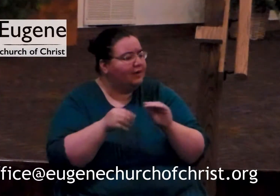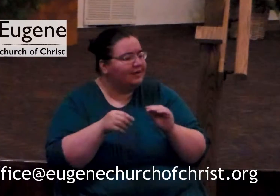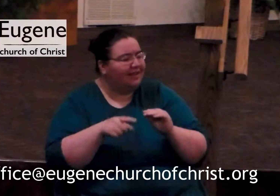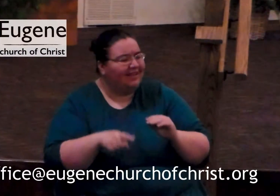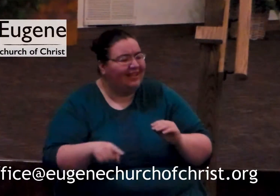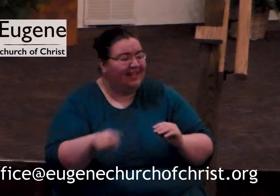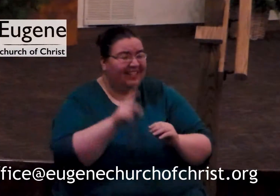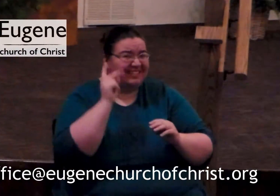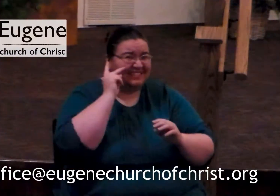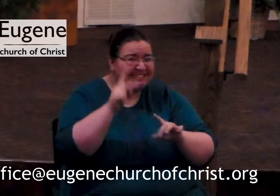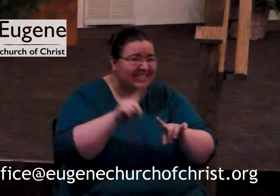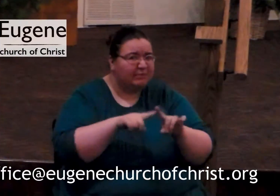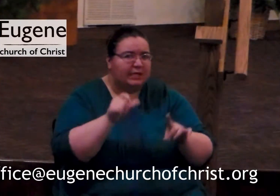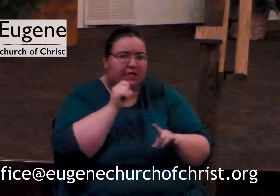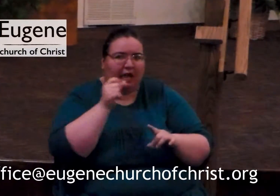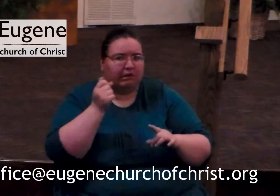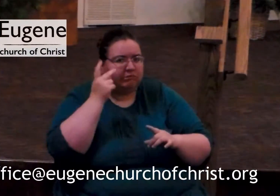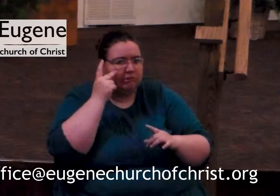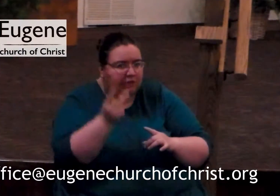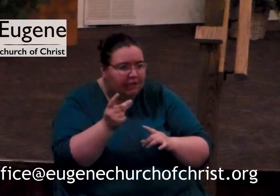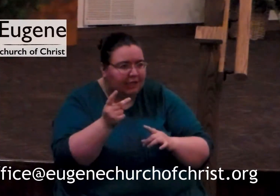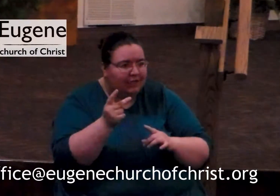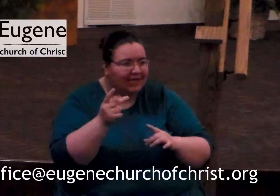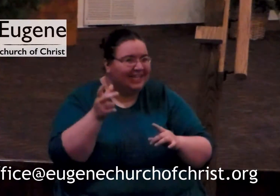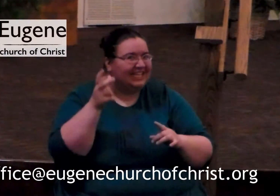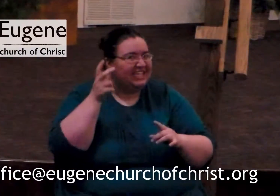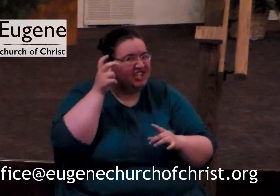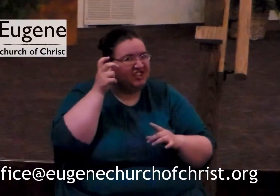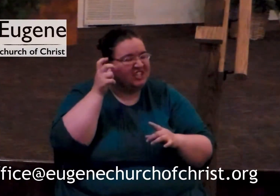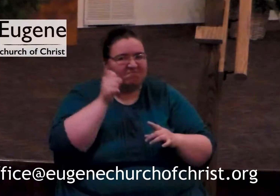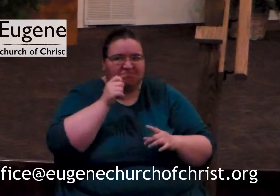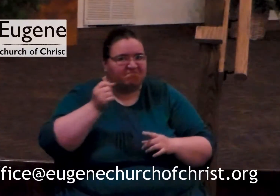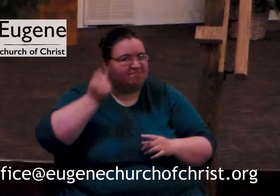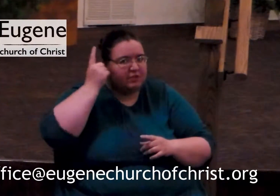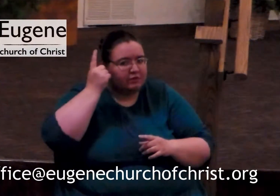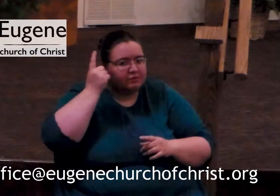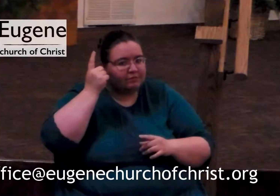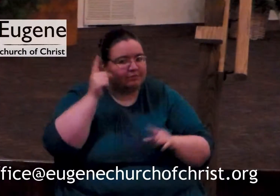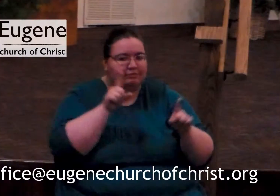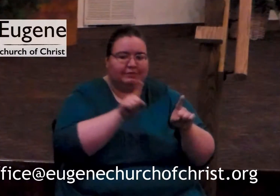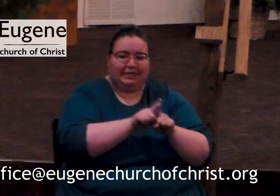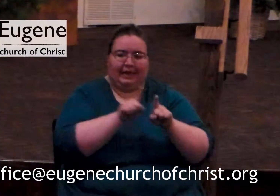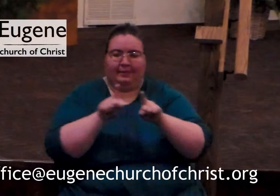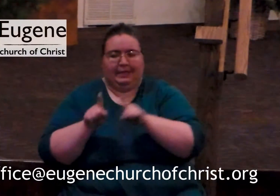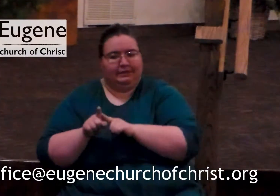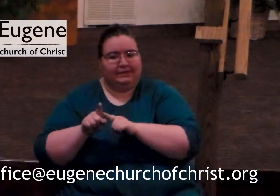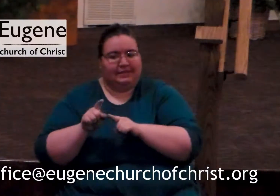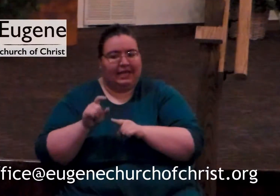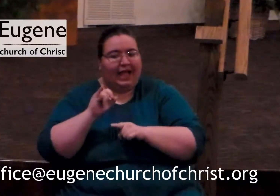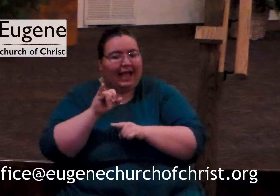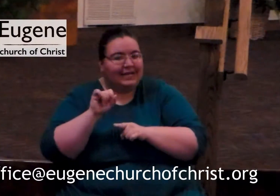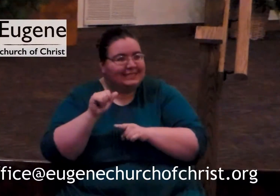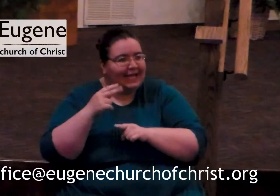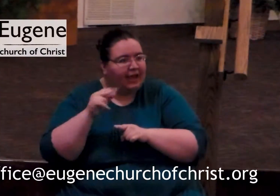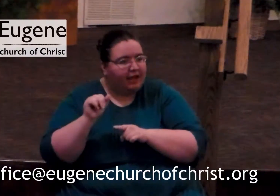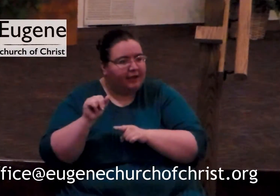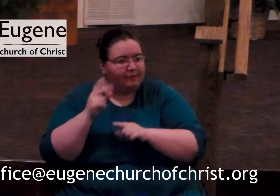understand. In them is fulfilled the prophecy of Isaiah. You will be ever hearing, but never understanding. You will be